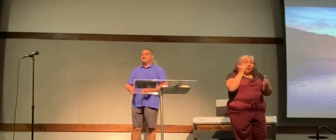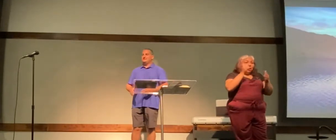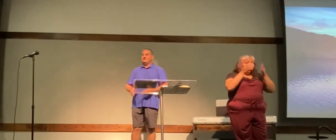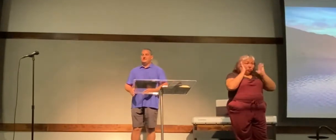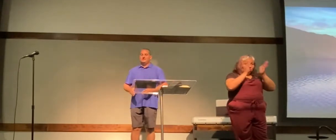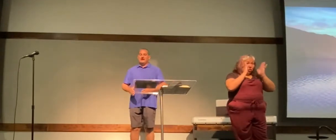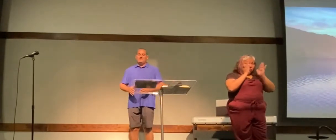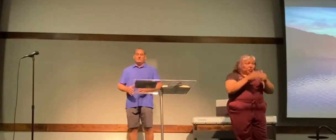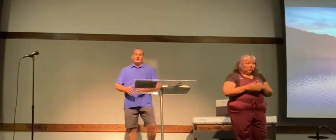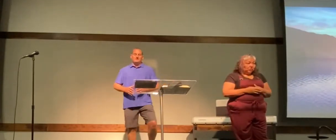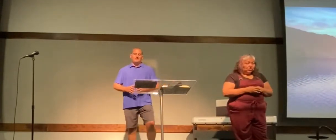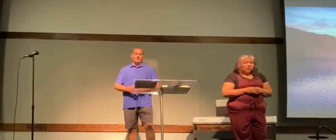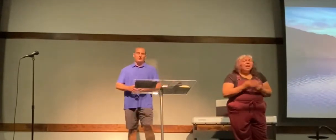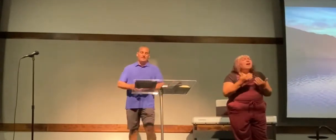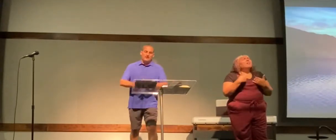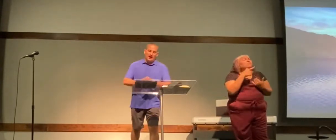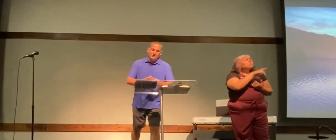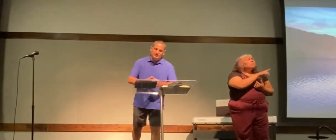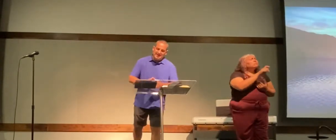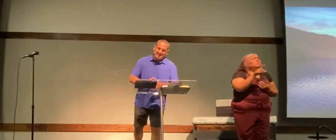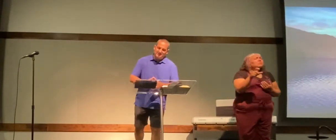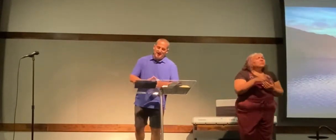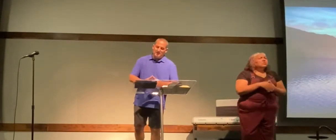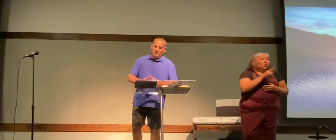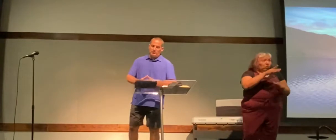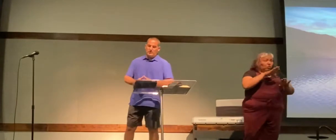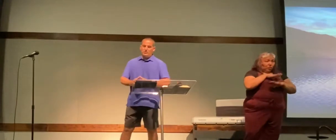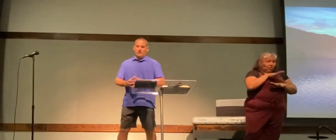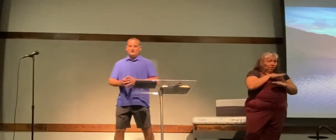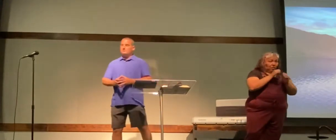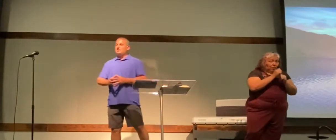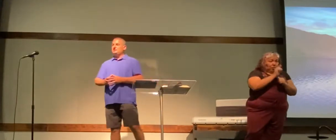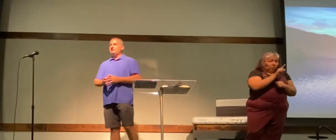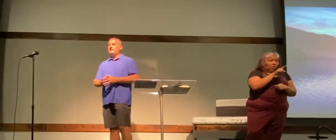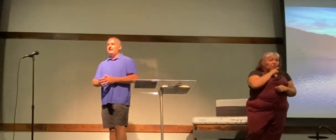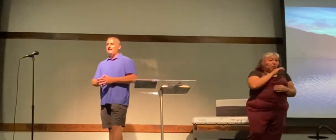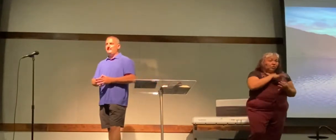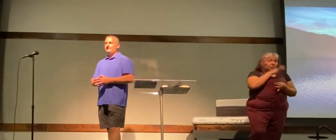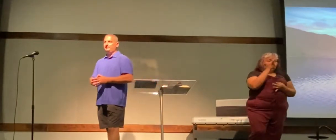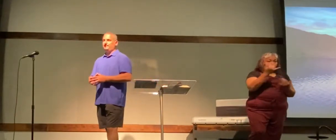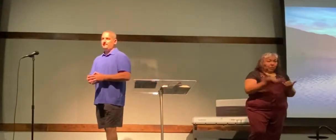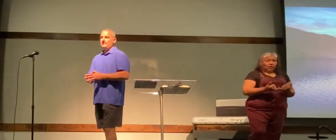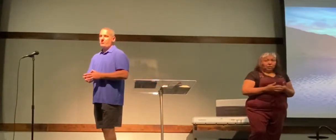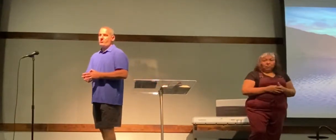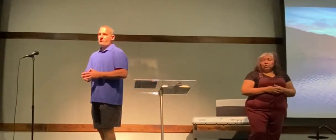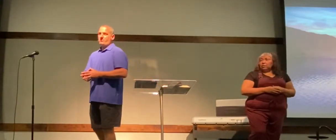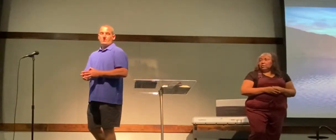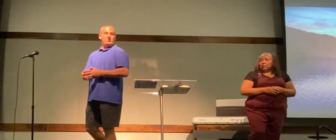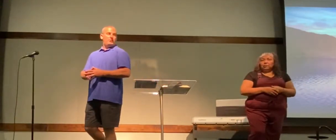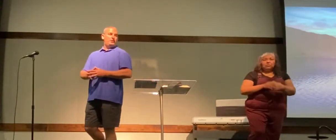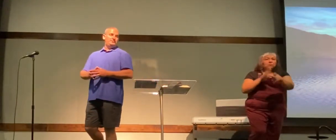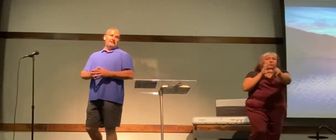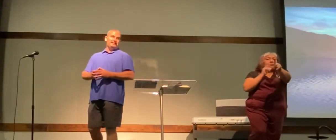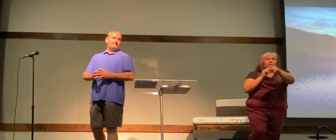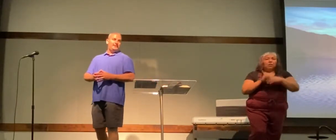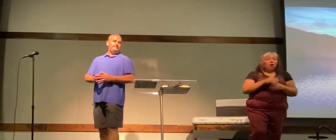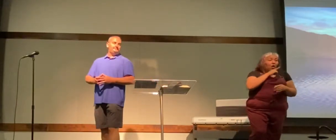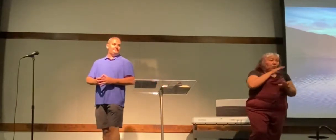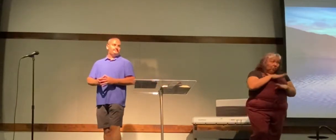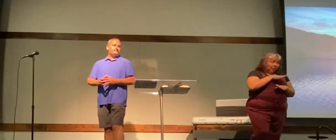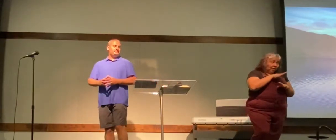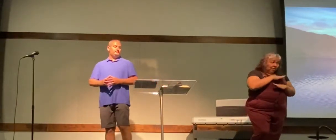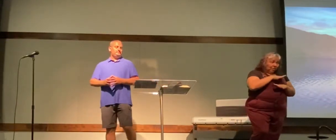consciousness. I have a question for you. Are you satisfied with where you are spiritually right now? Are you